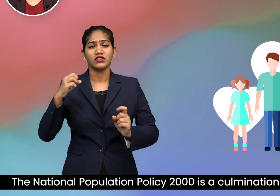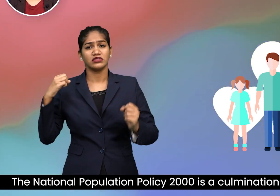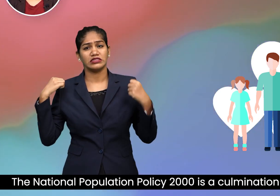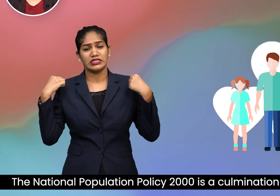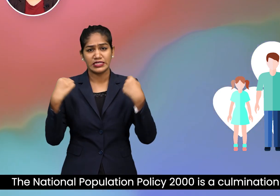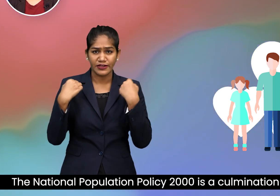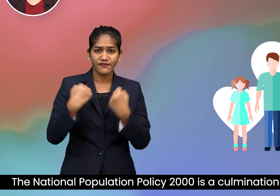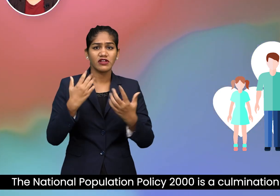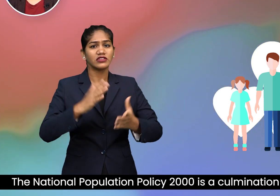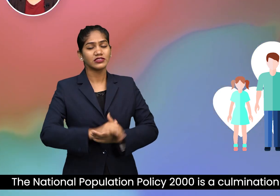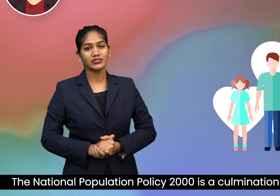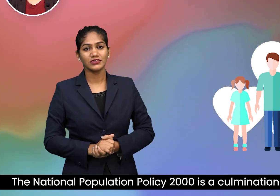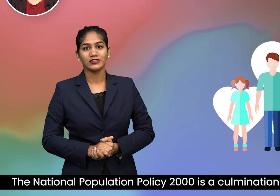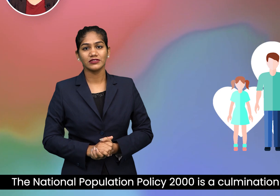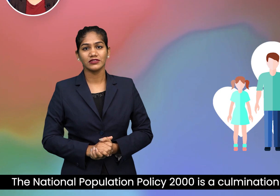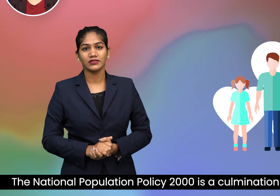efforts.